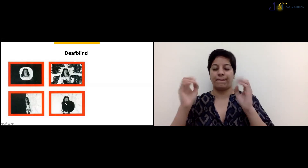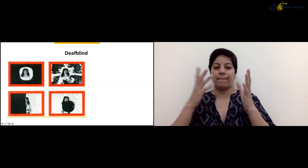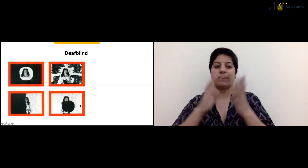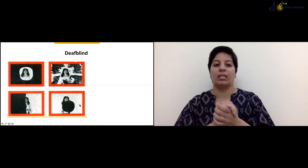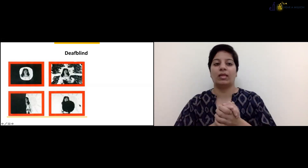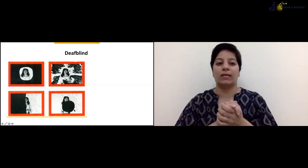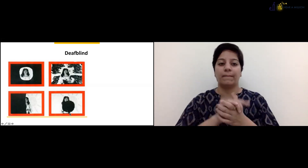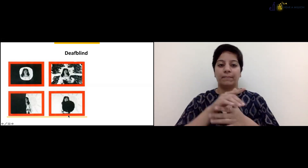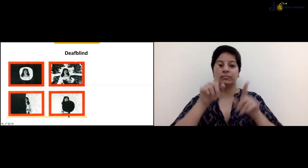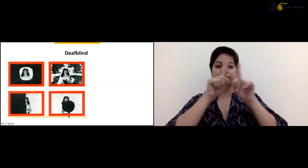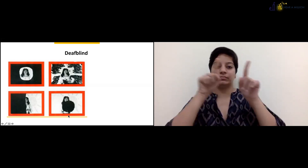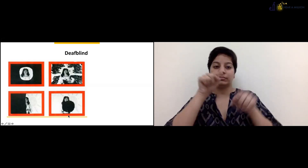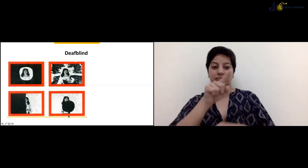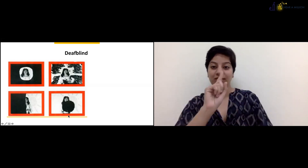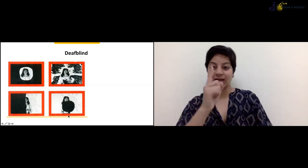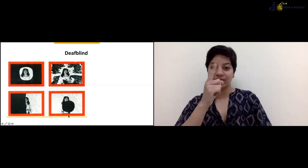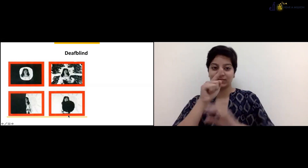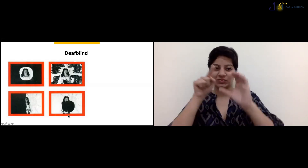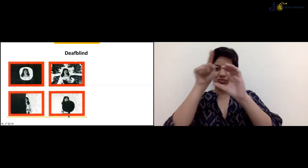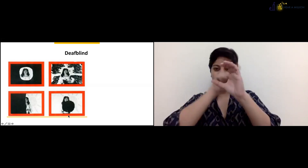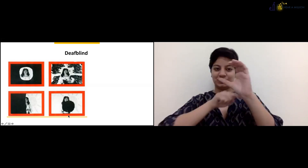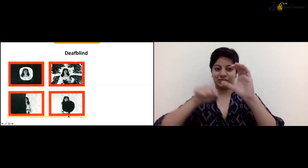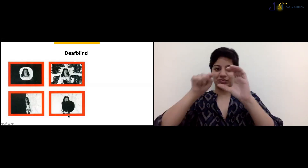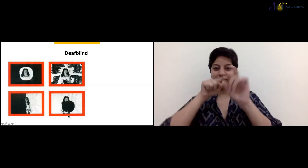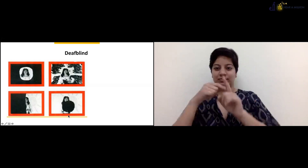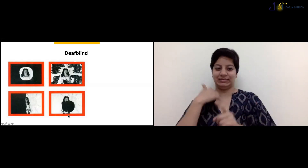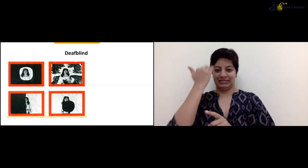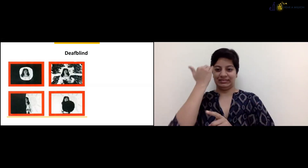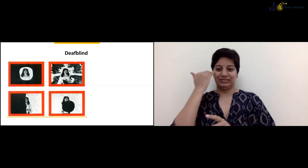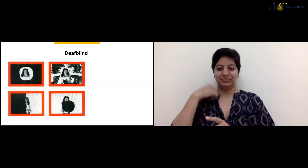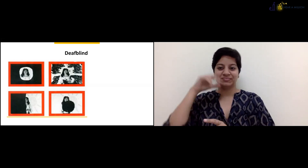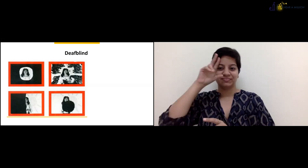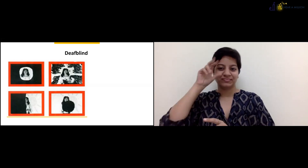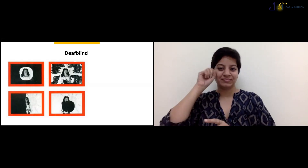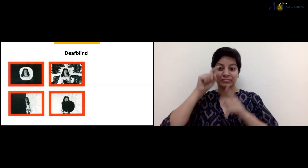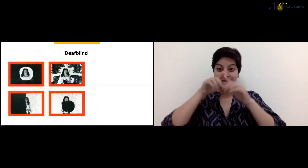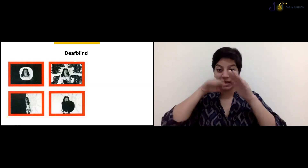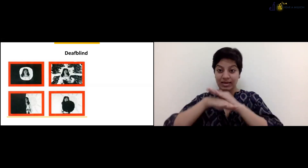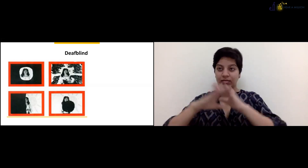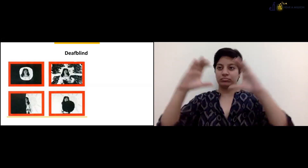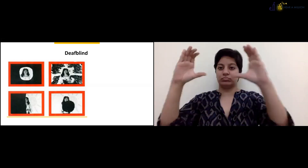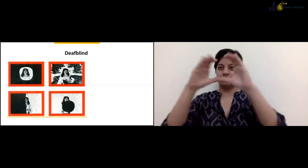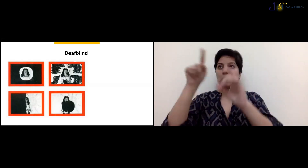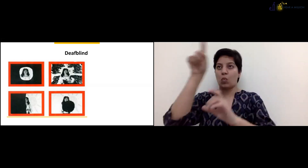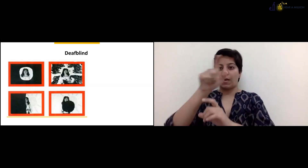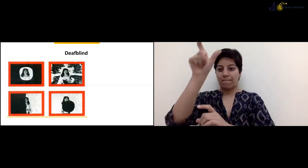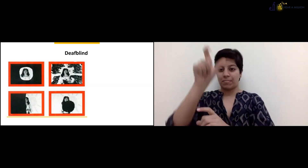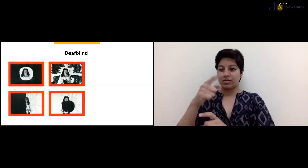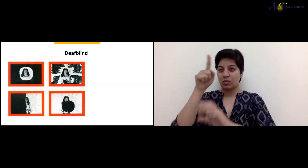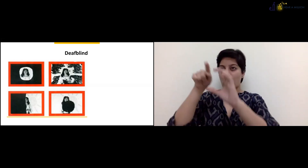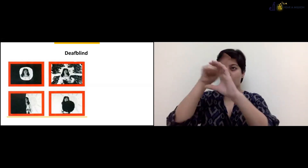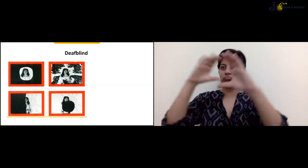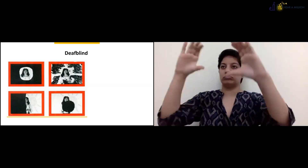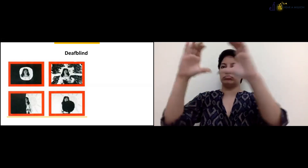Pravneet. Okay, I will start. So first you can say there's a goal circle as I'm